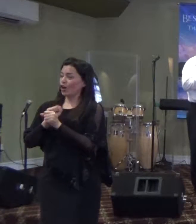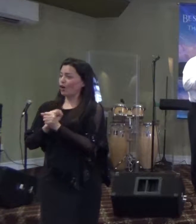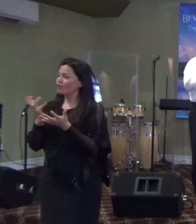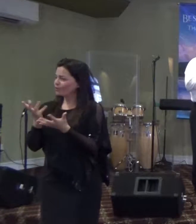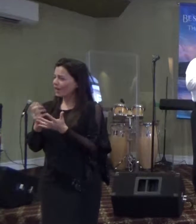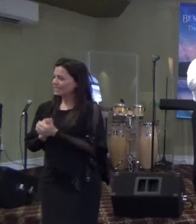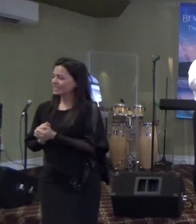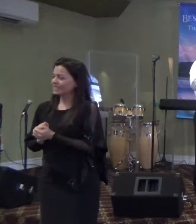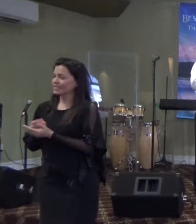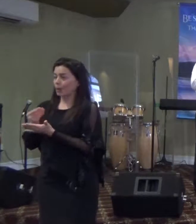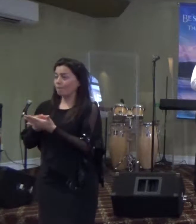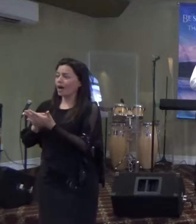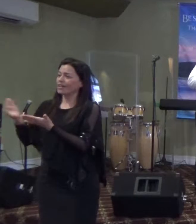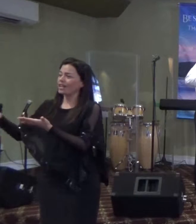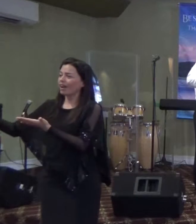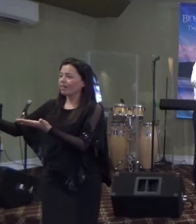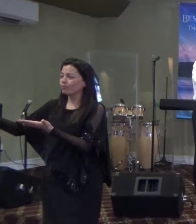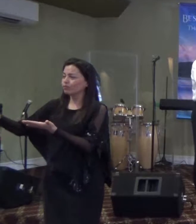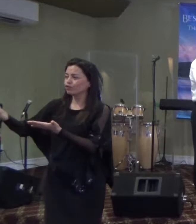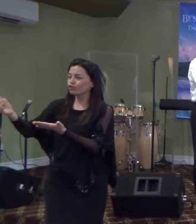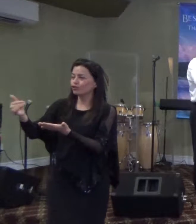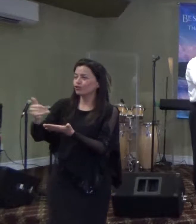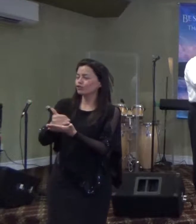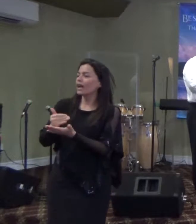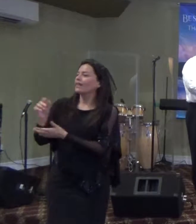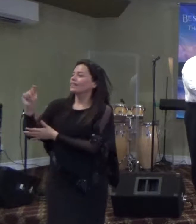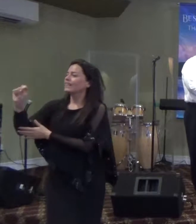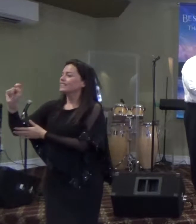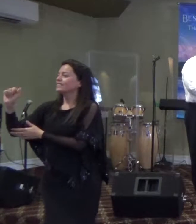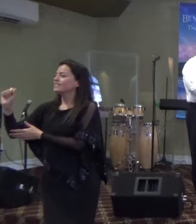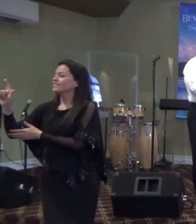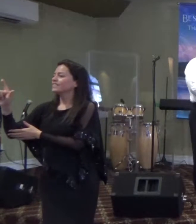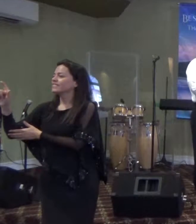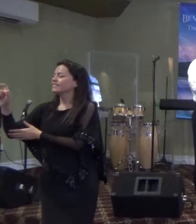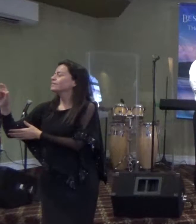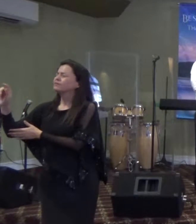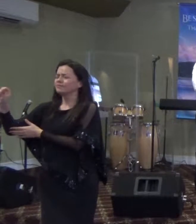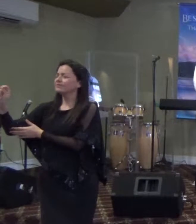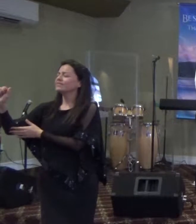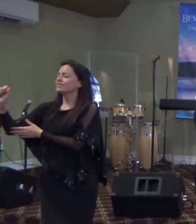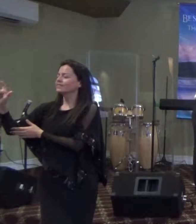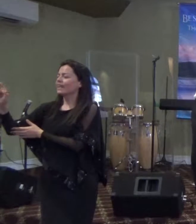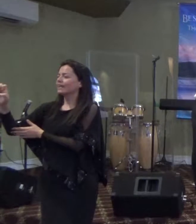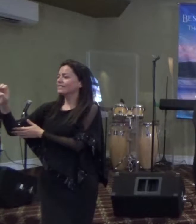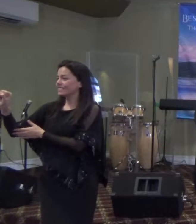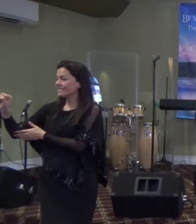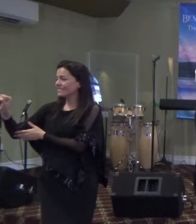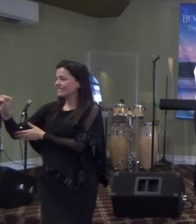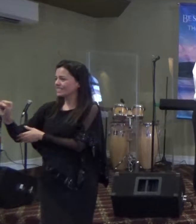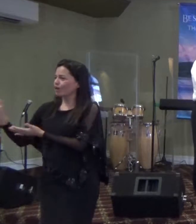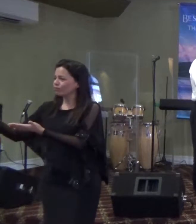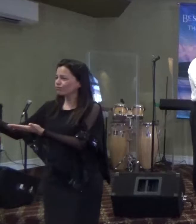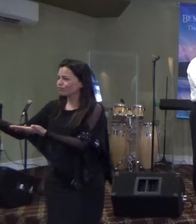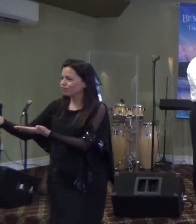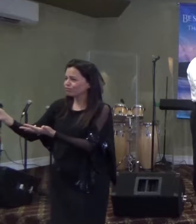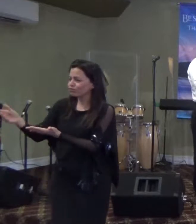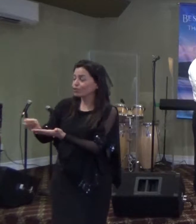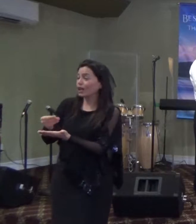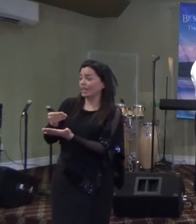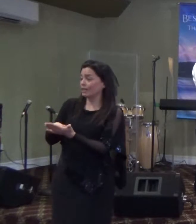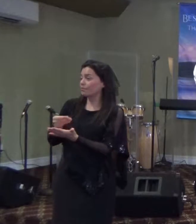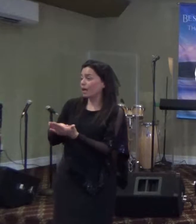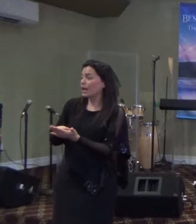for himself, para darse to give satisfacción himself satisfaction a costa de despojar a los demás, at any